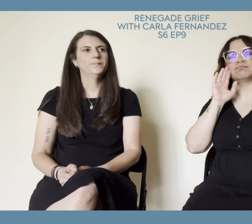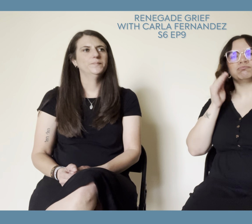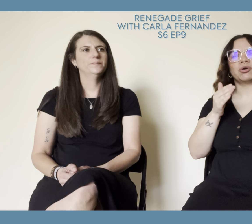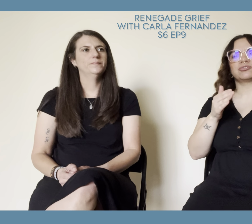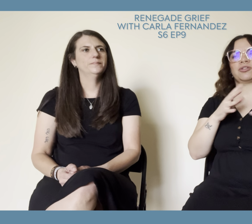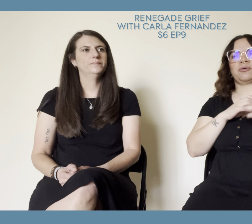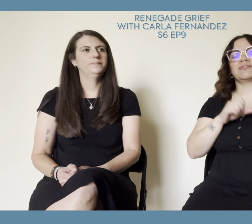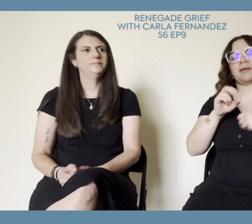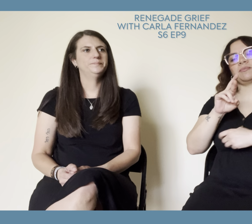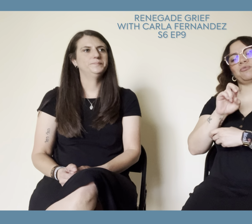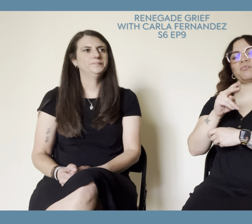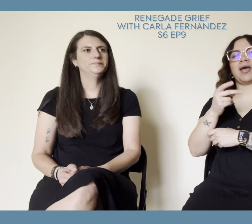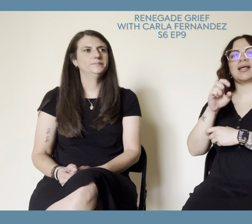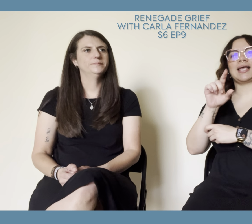renegade act.